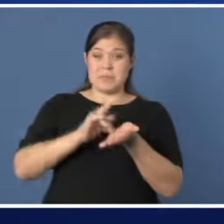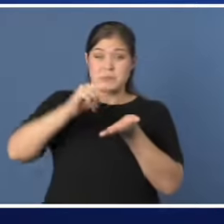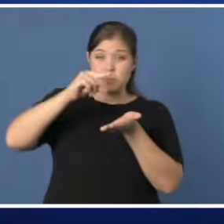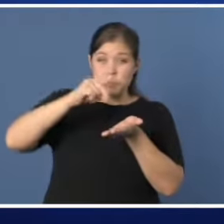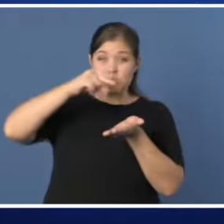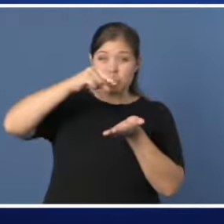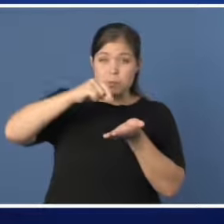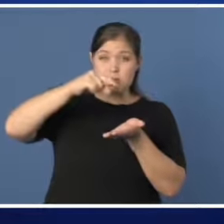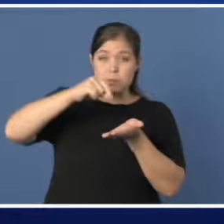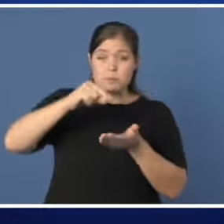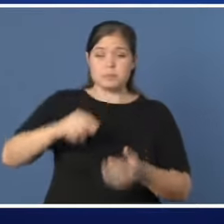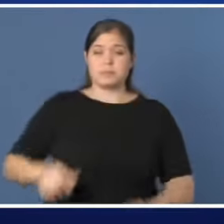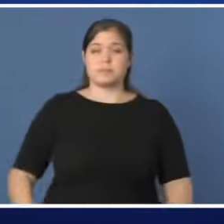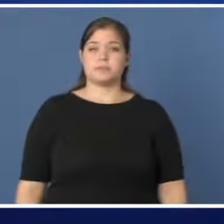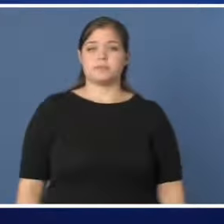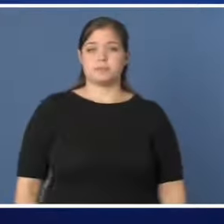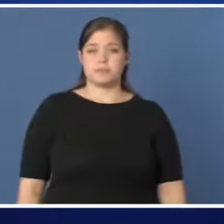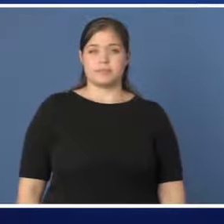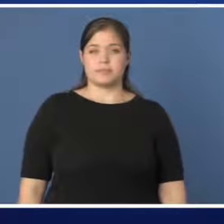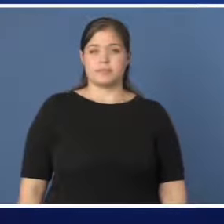Medicine dropper.